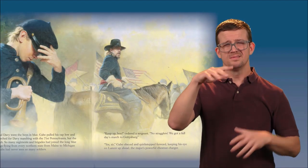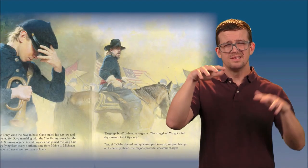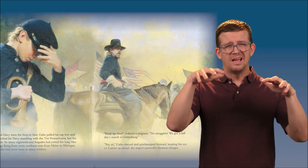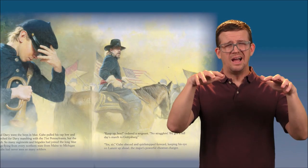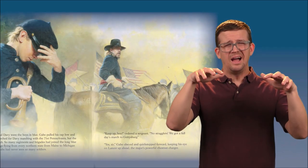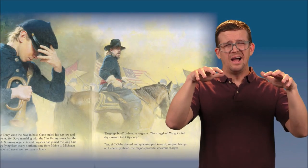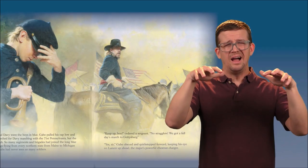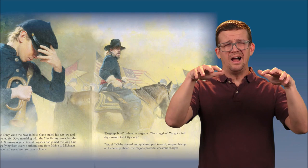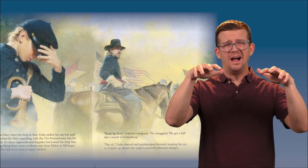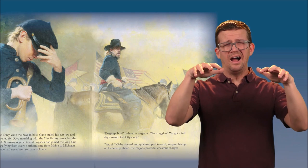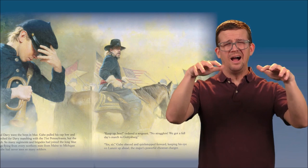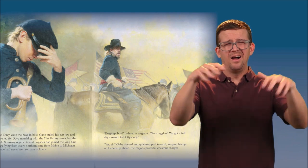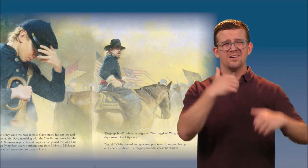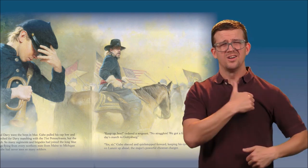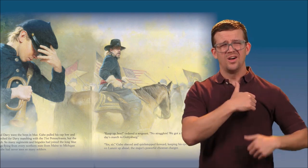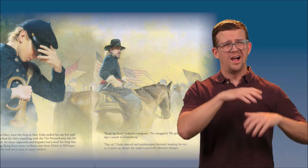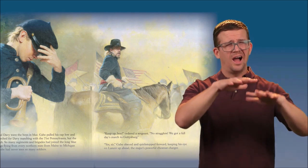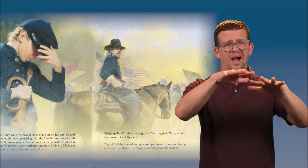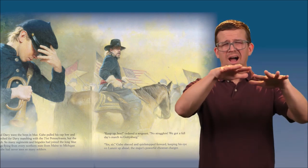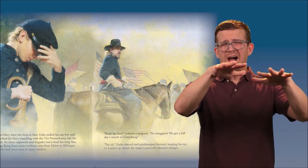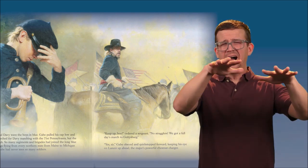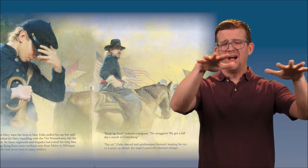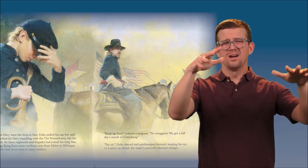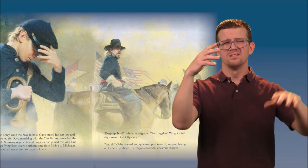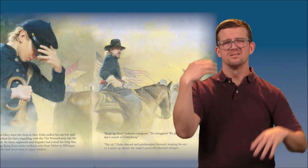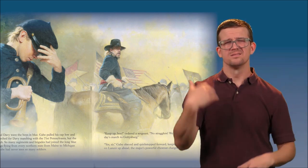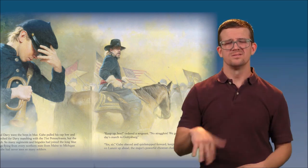Gabe had never seen so many soldiers.